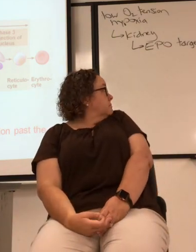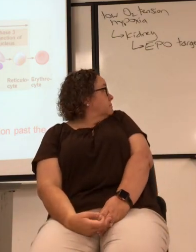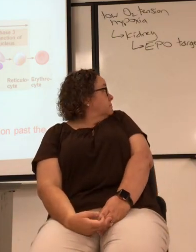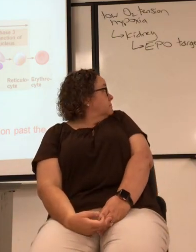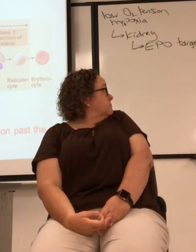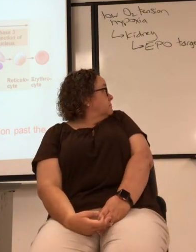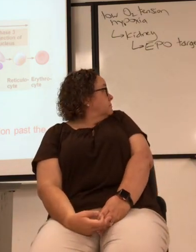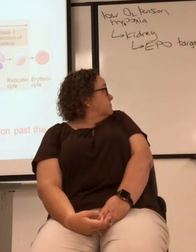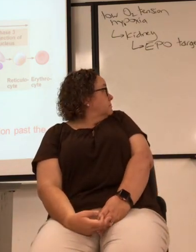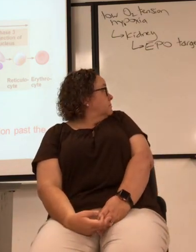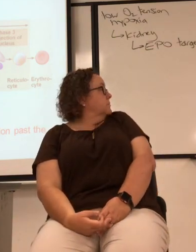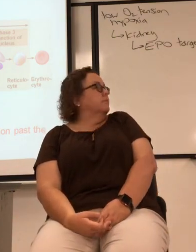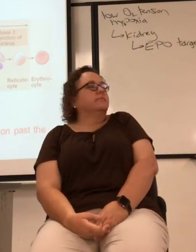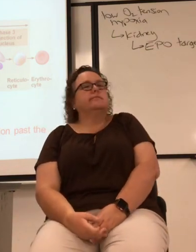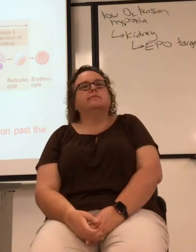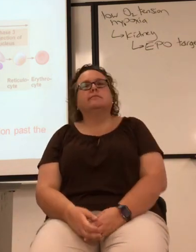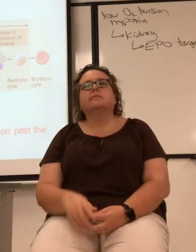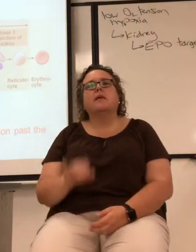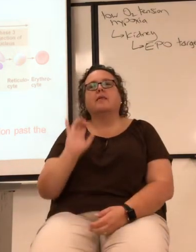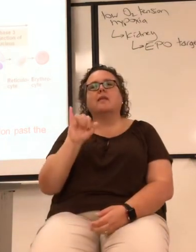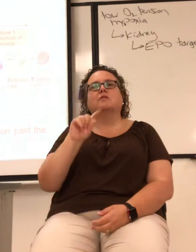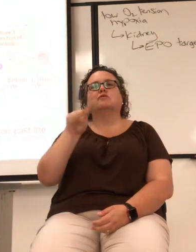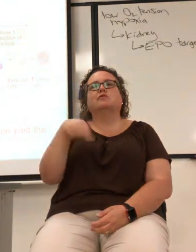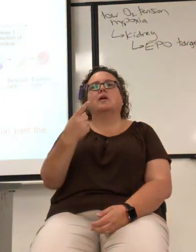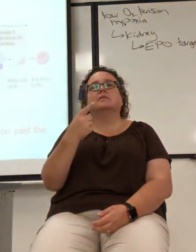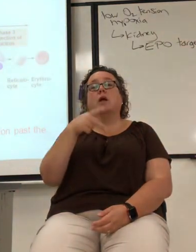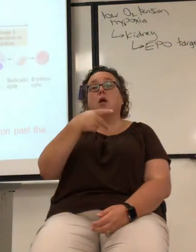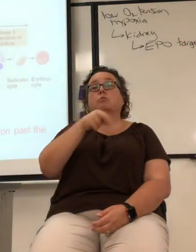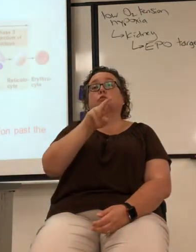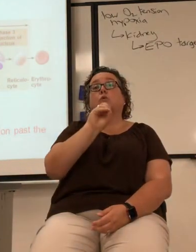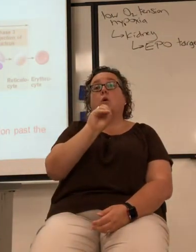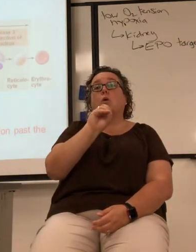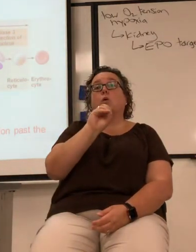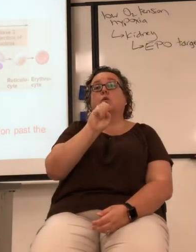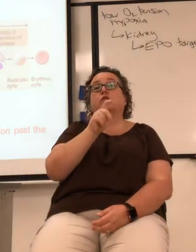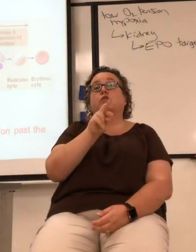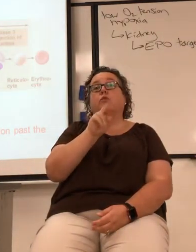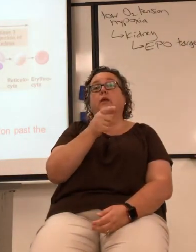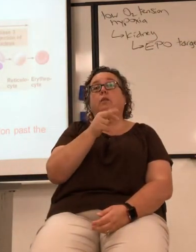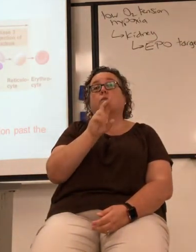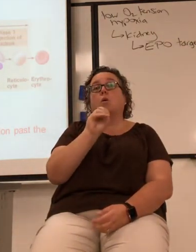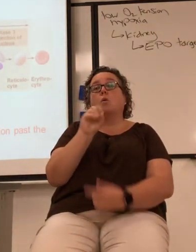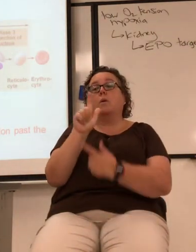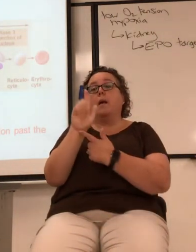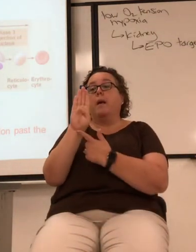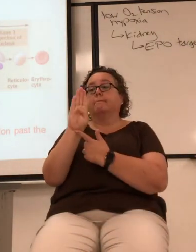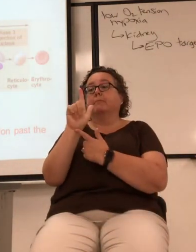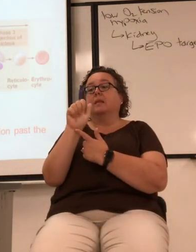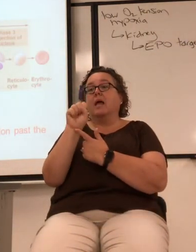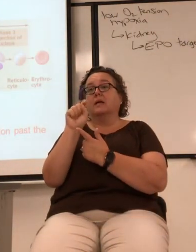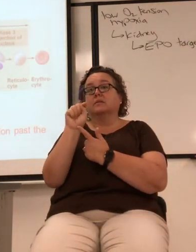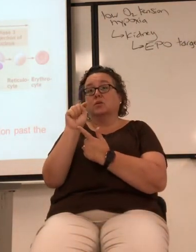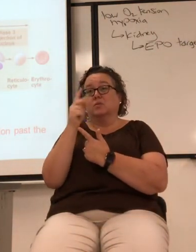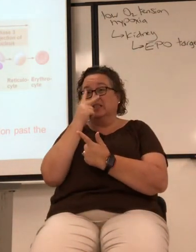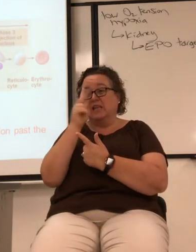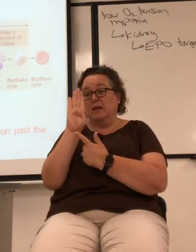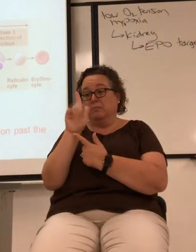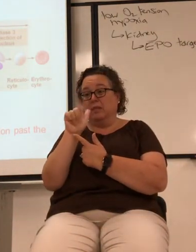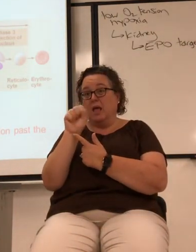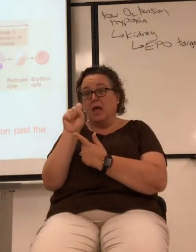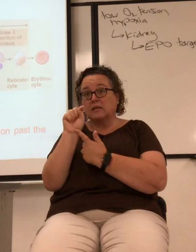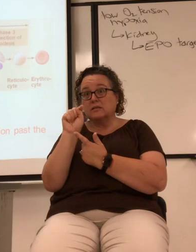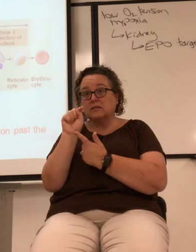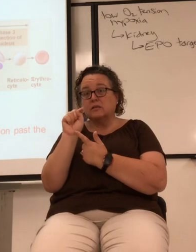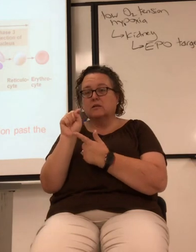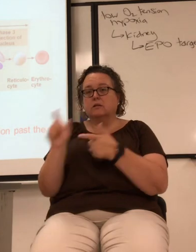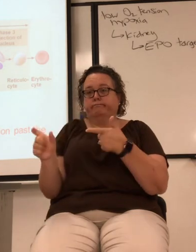proerythroblasts. Those are just stem cells, basically. Whenever you see the suffix blast to describe a cell, that usually